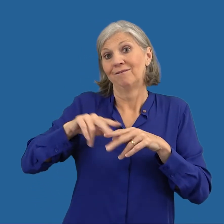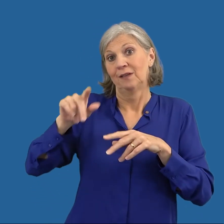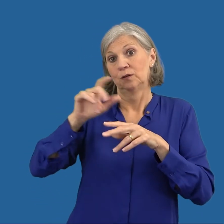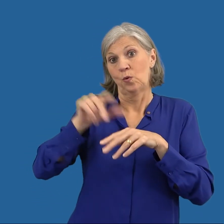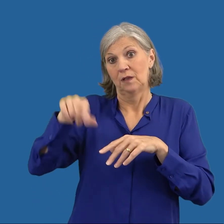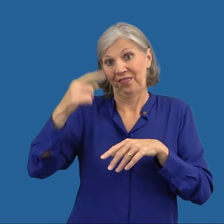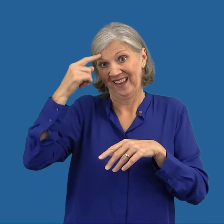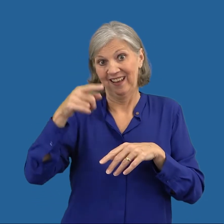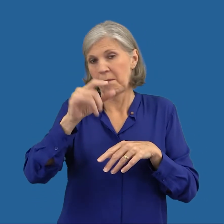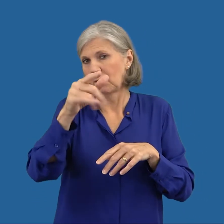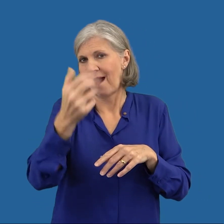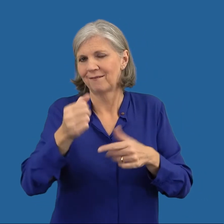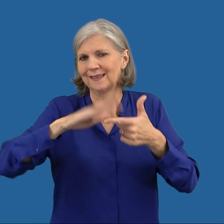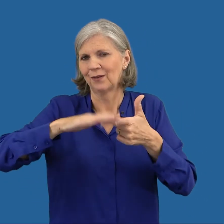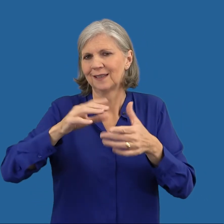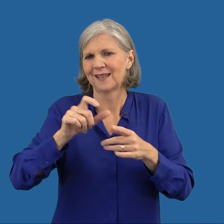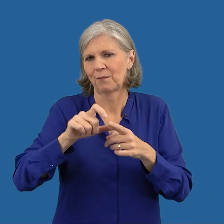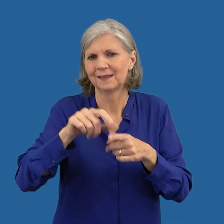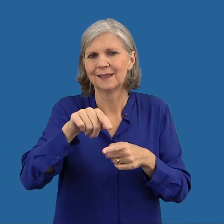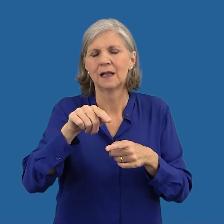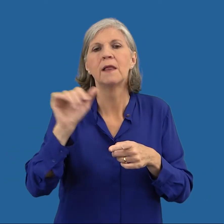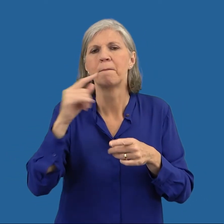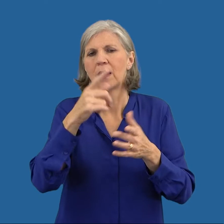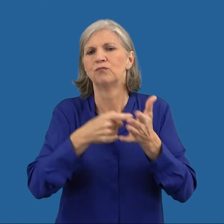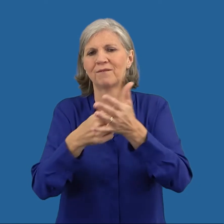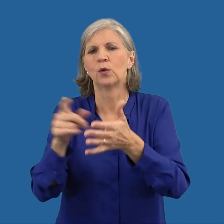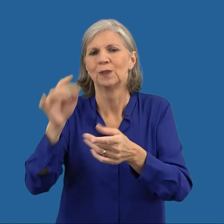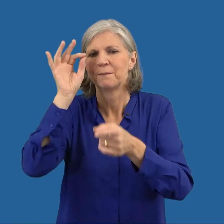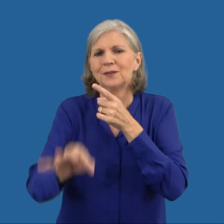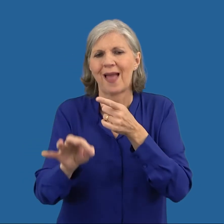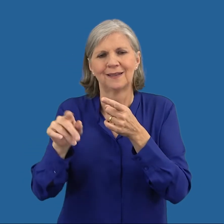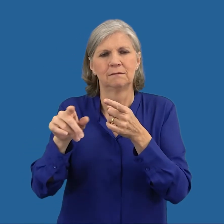If your doctor thinks that you have secondary dysmenorrhea, they may refer you to a specialist,